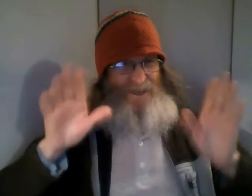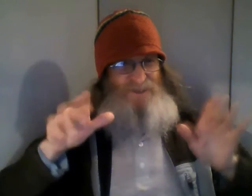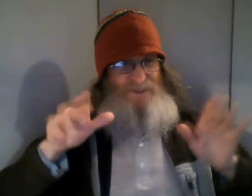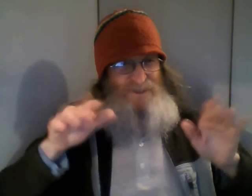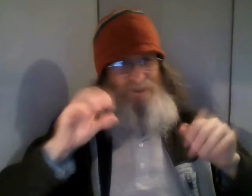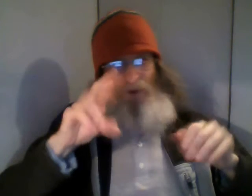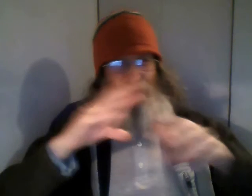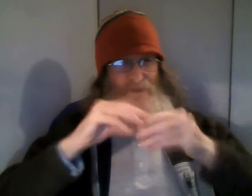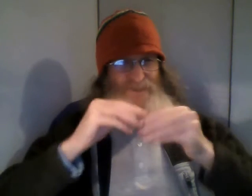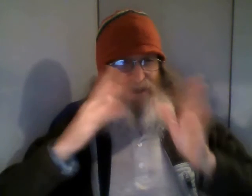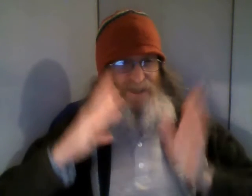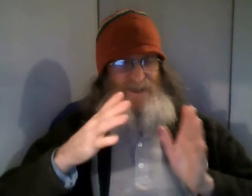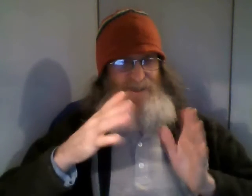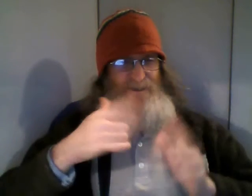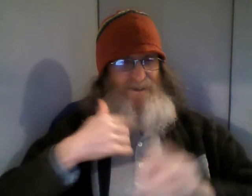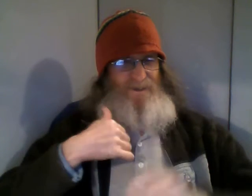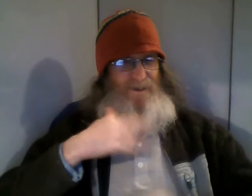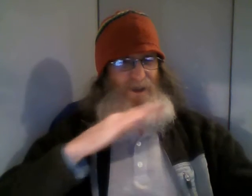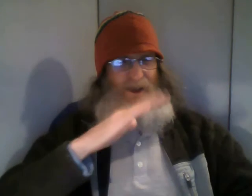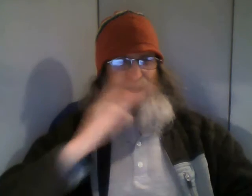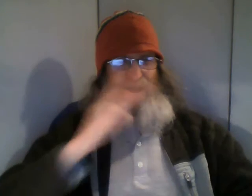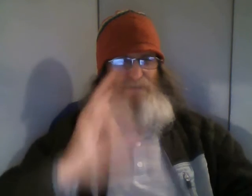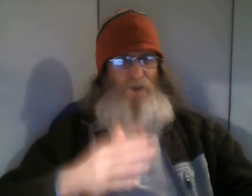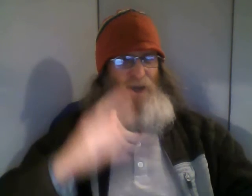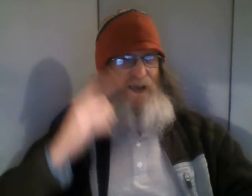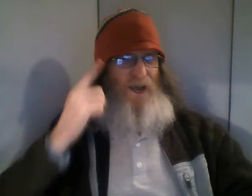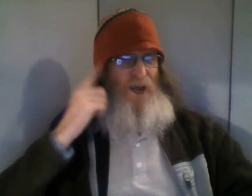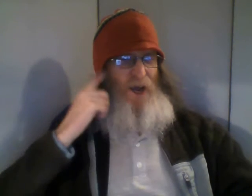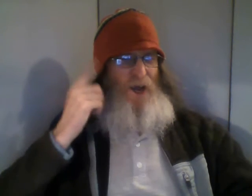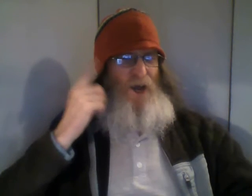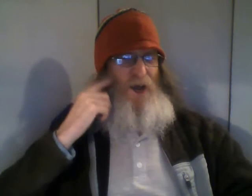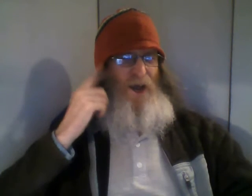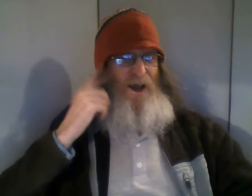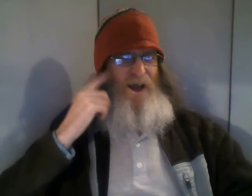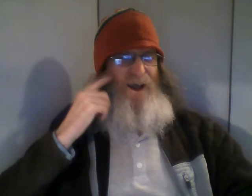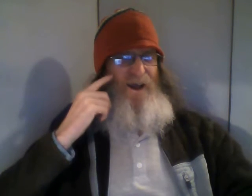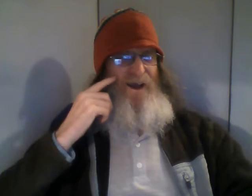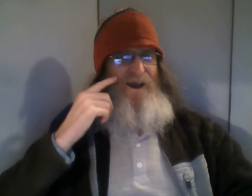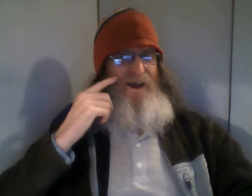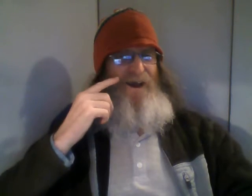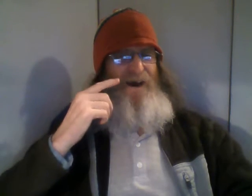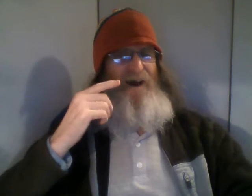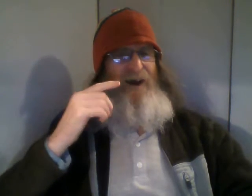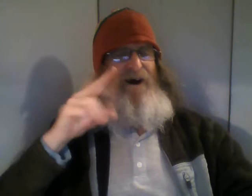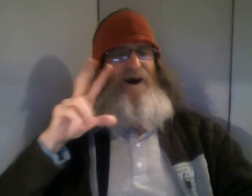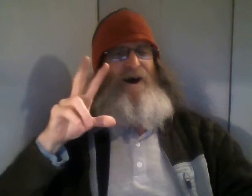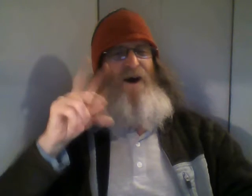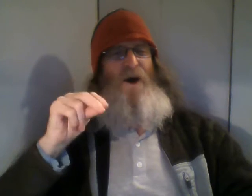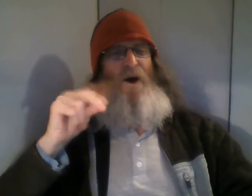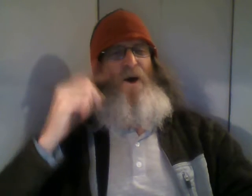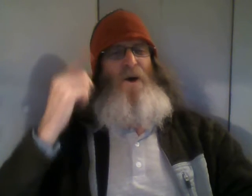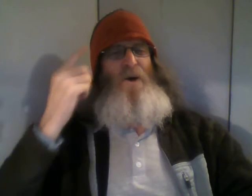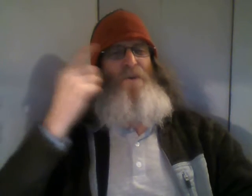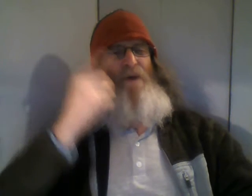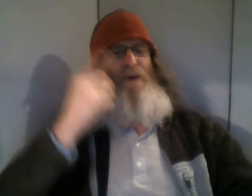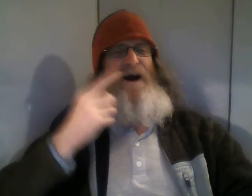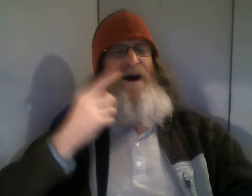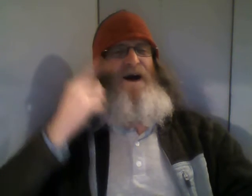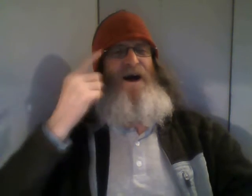Thanks for having me back in there. Don't forget about it. I warned me and just didn't listen. I know why you did it.